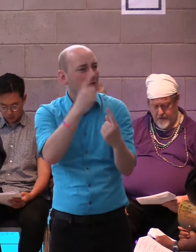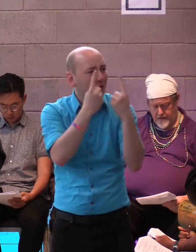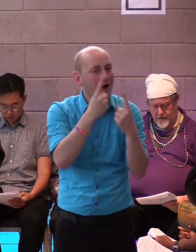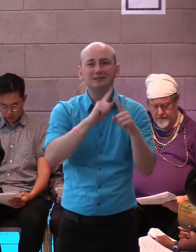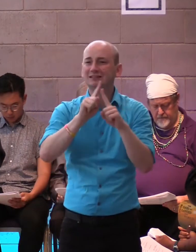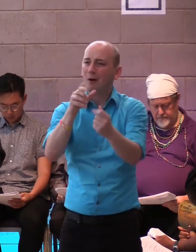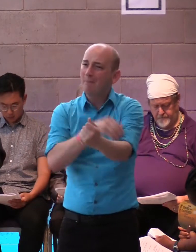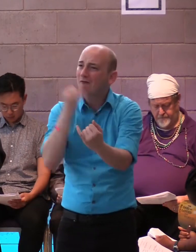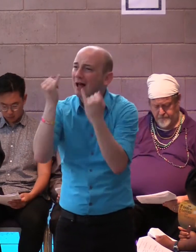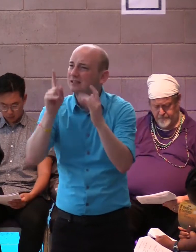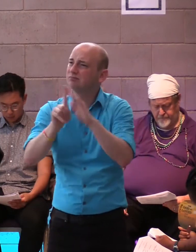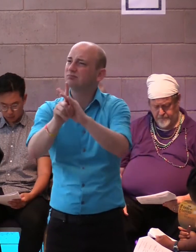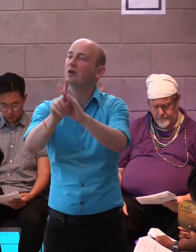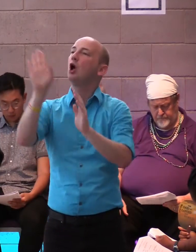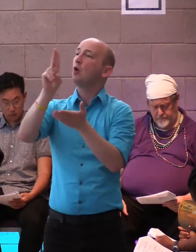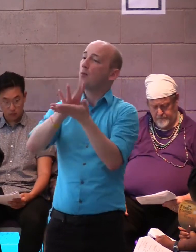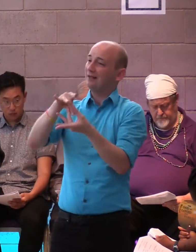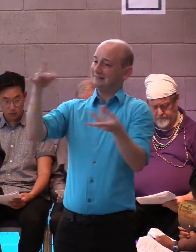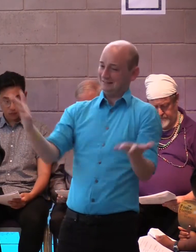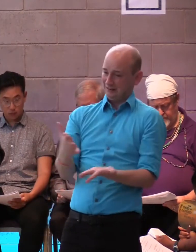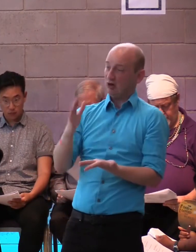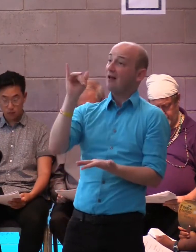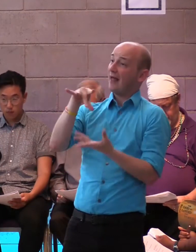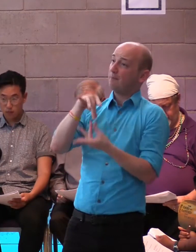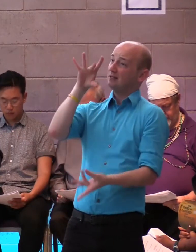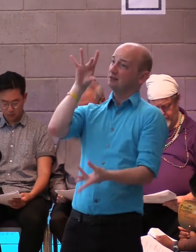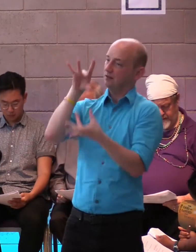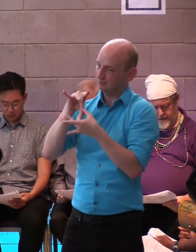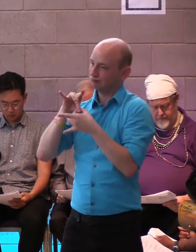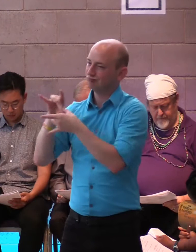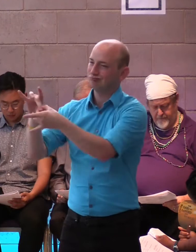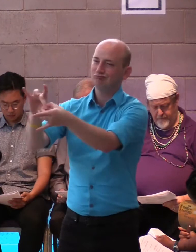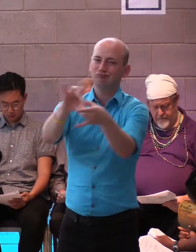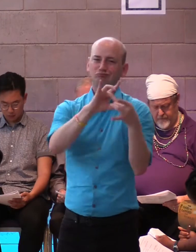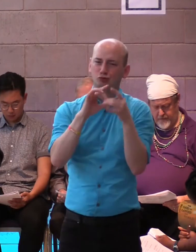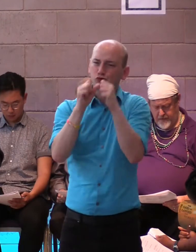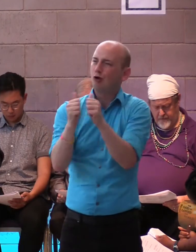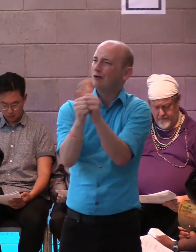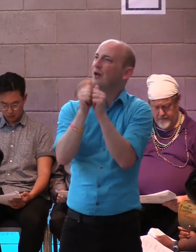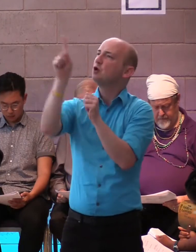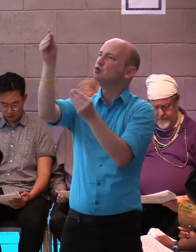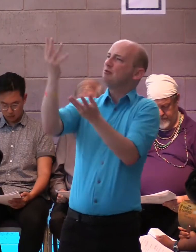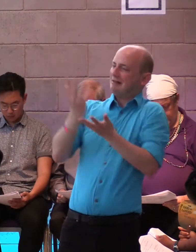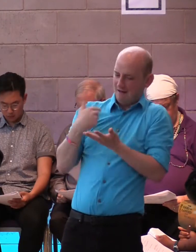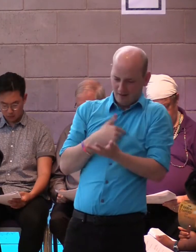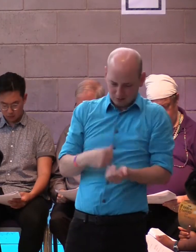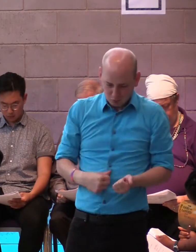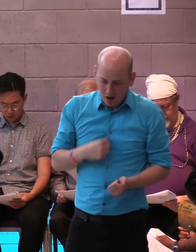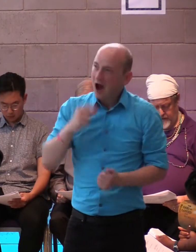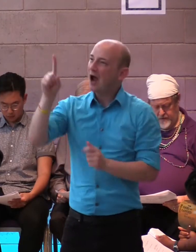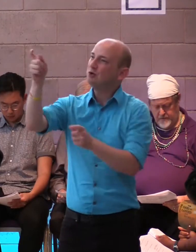presence we are stronger together. You give us pride. You give us hope. Now we